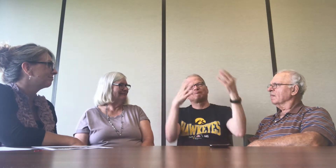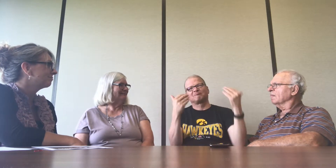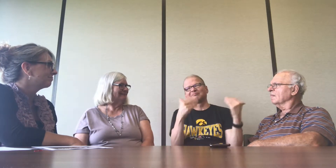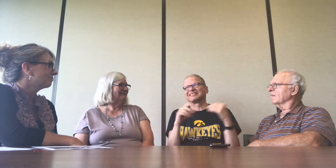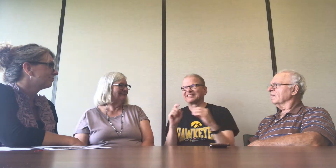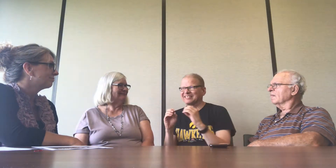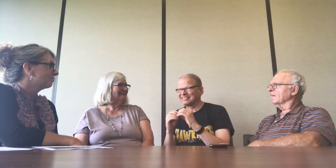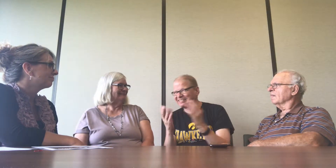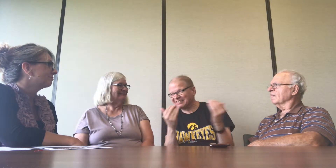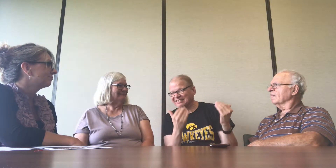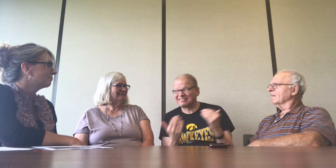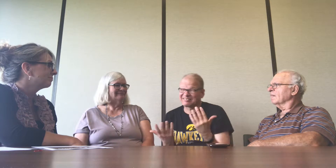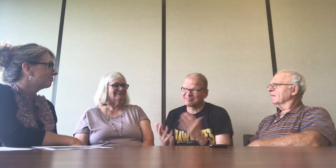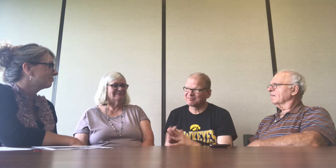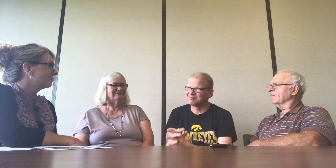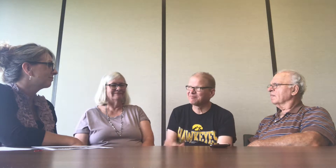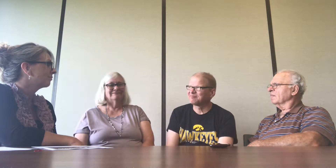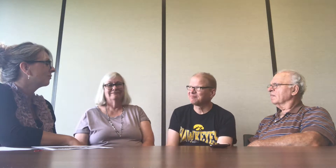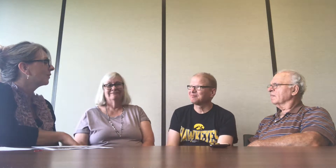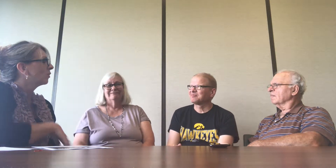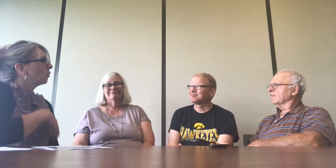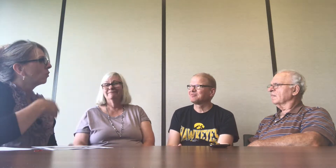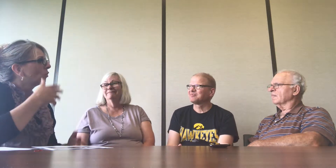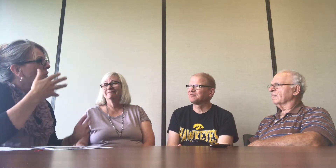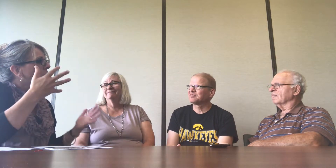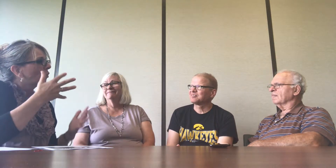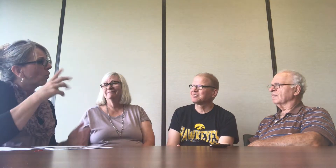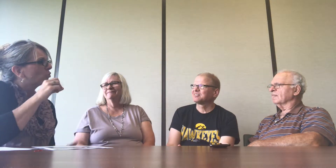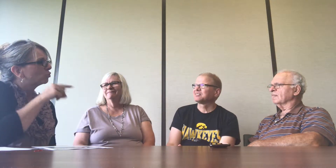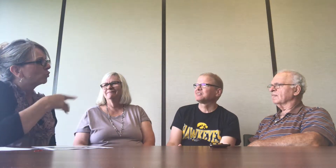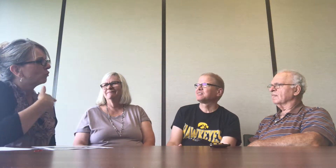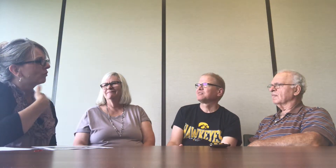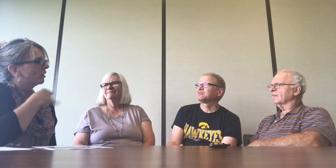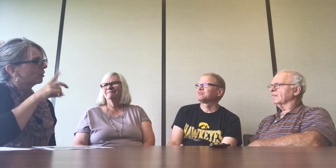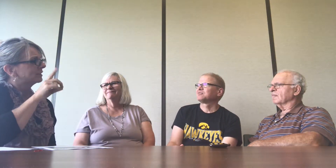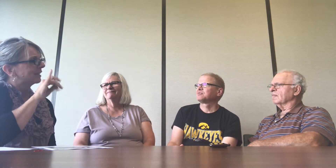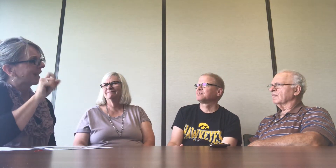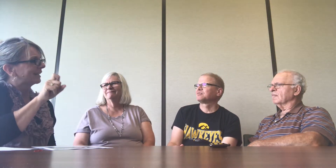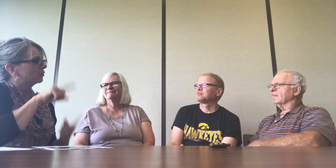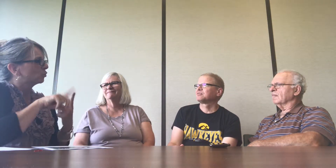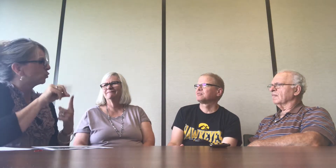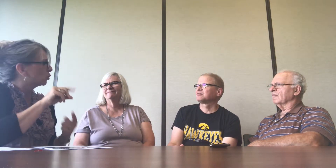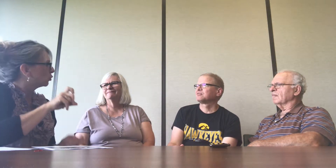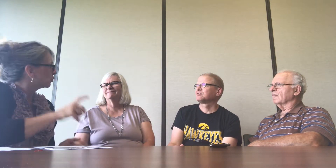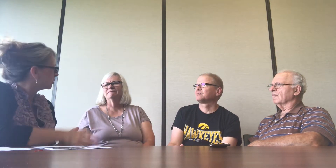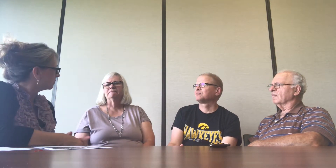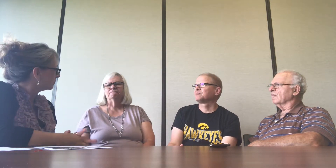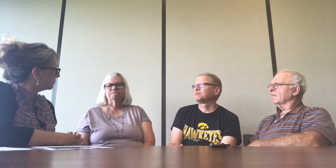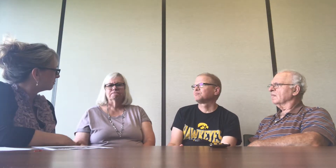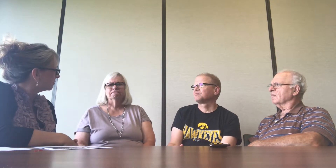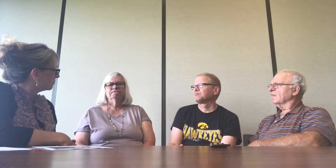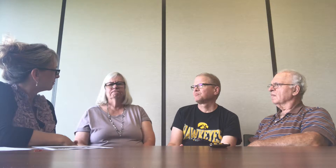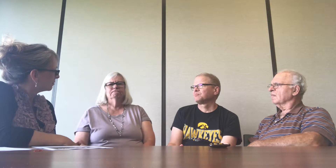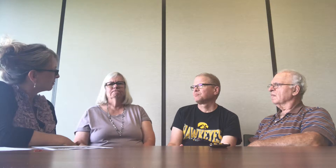Albert, yeah, hopefully we'll get more of baby boomers who will like to go out and do different